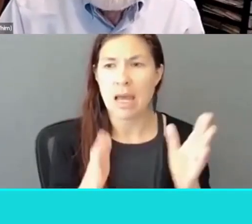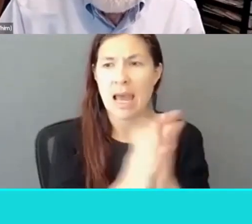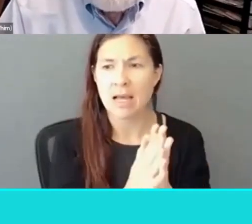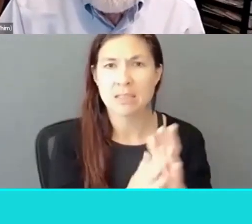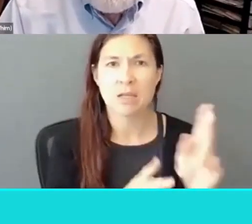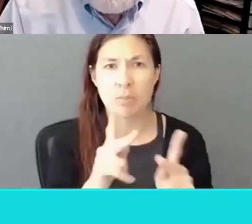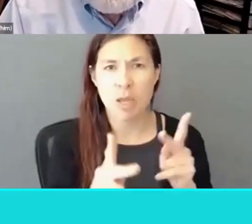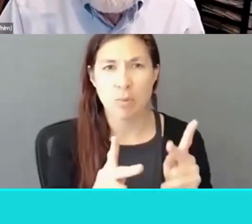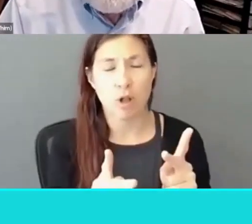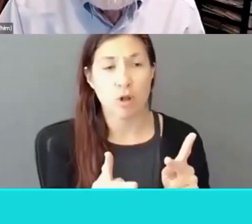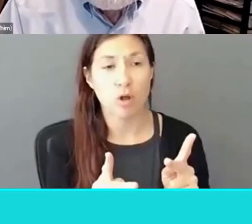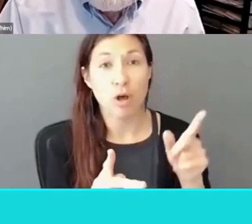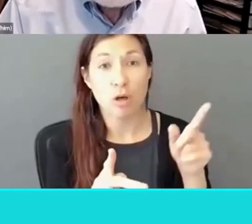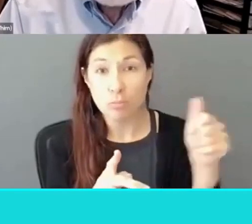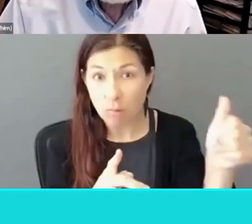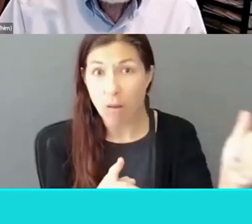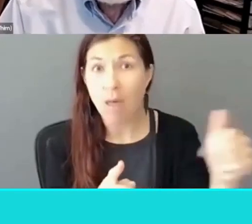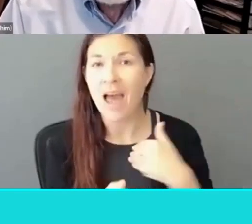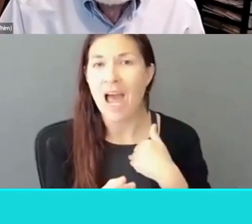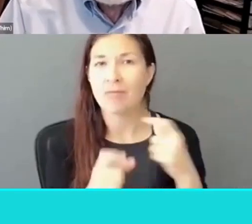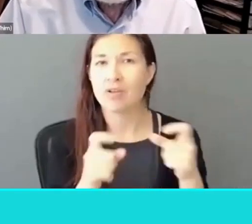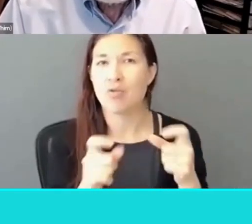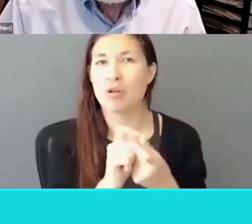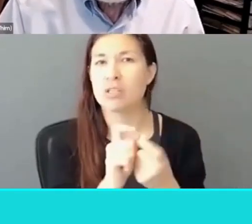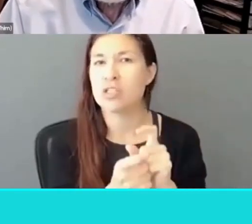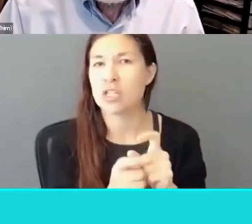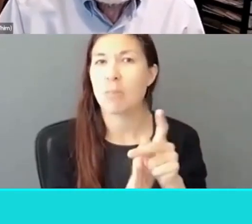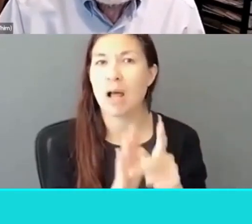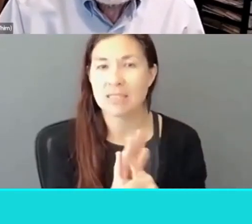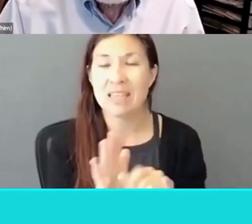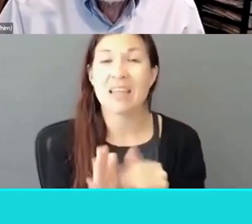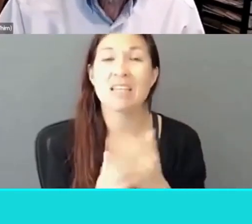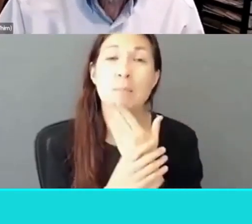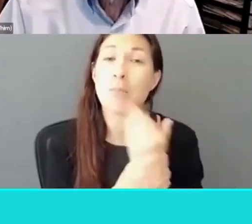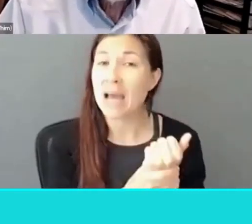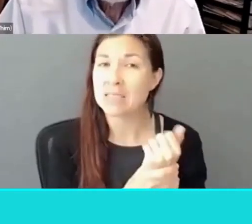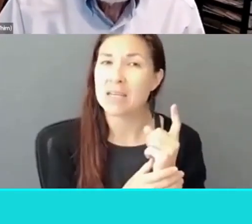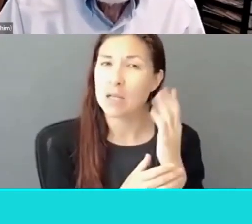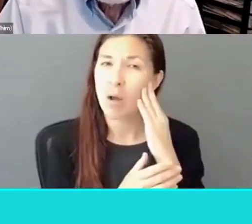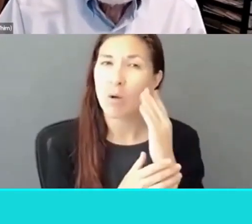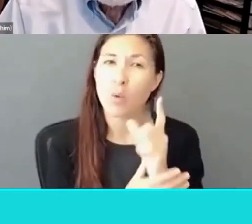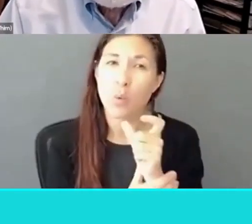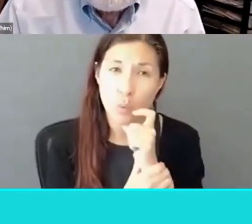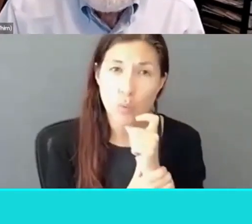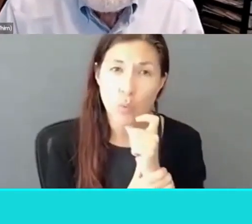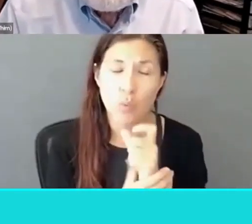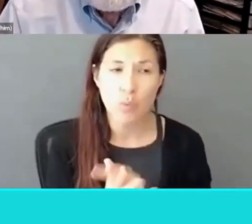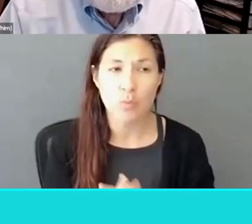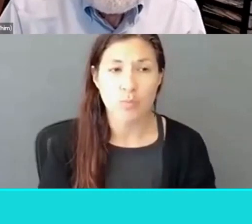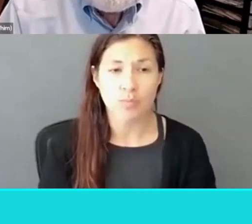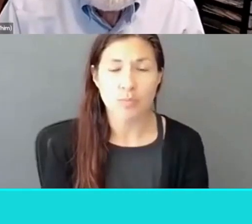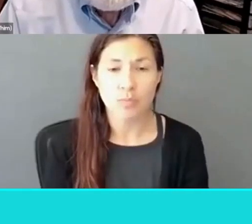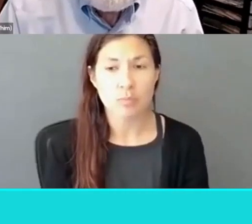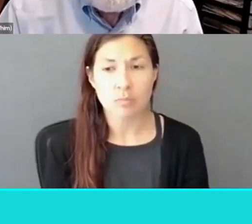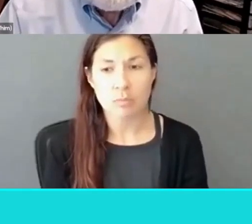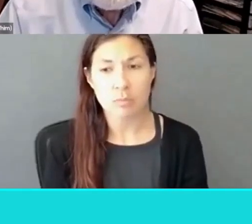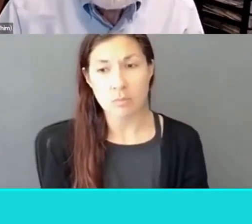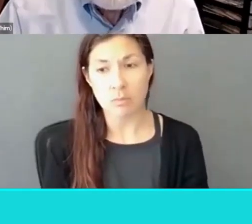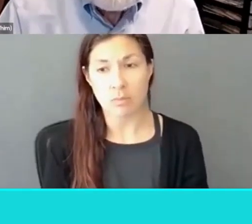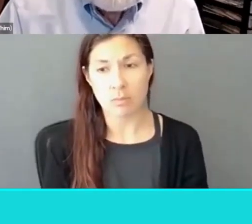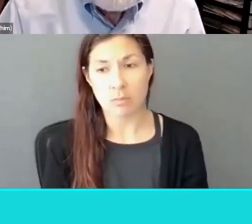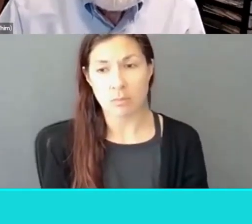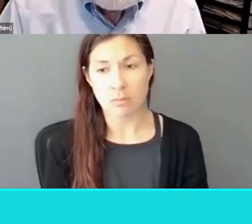along with reports that you send in from your doctors, describing what your diagnoses